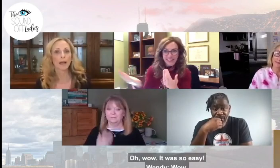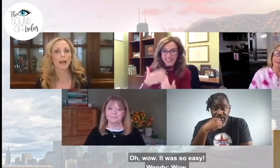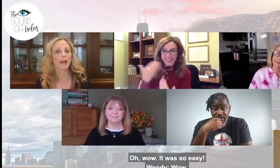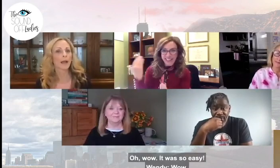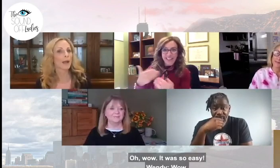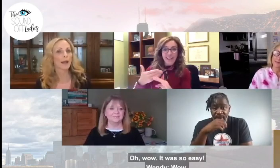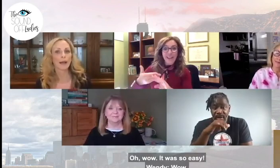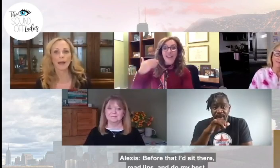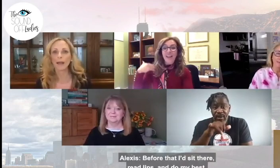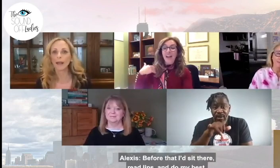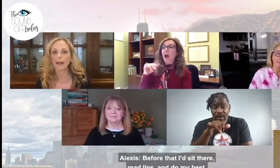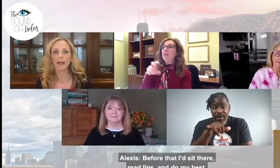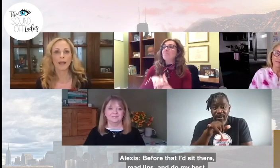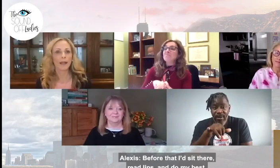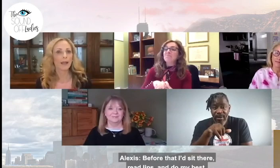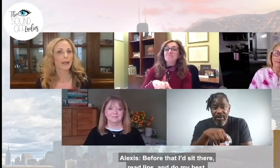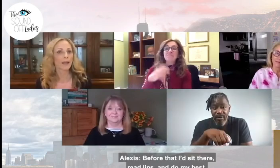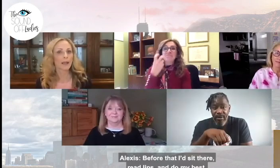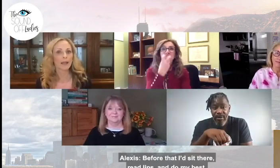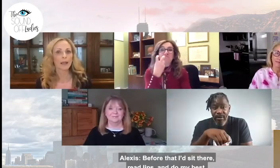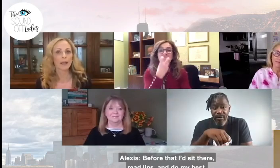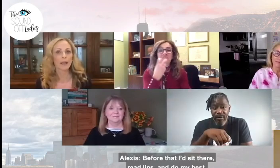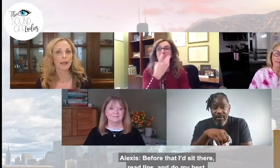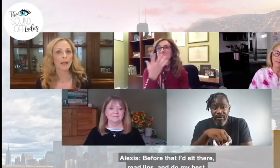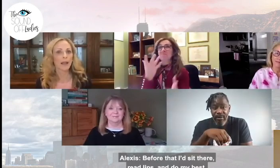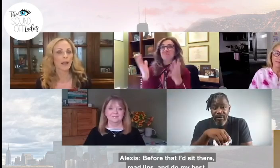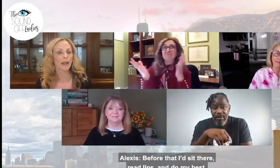time, and I did receive an interpreter at